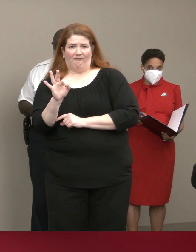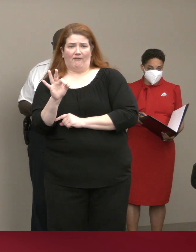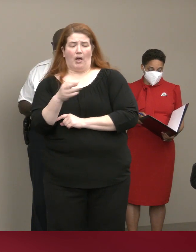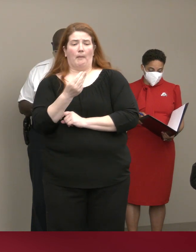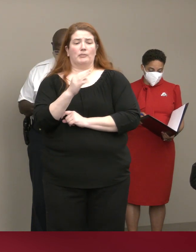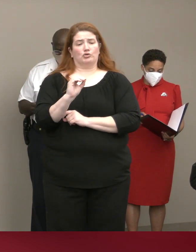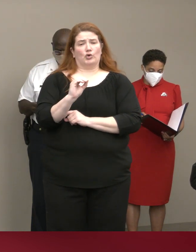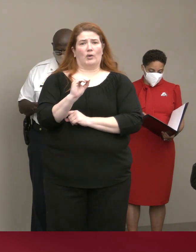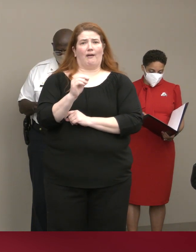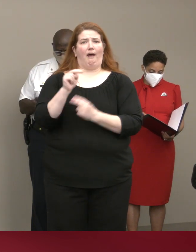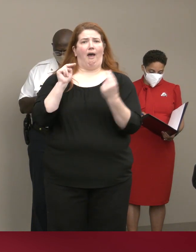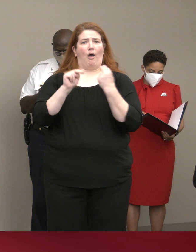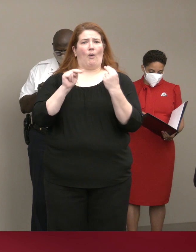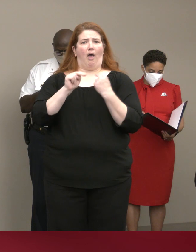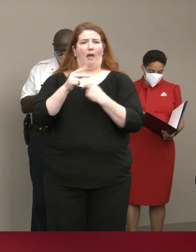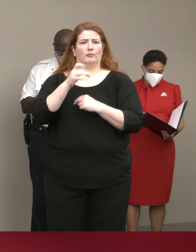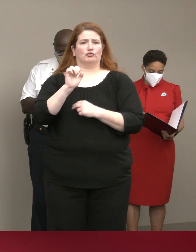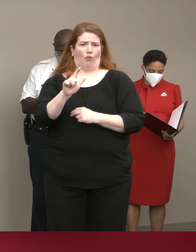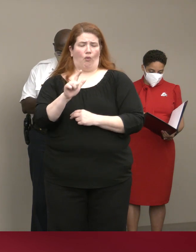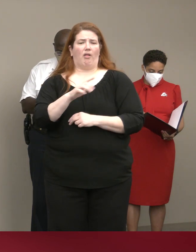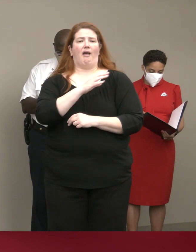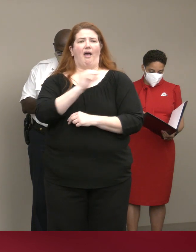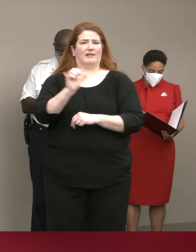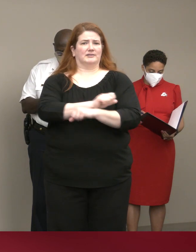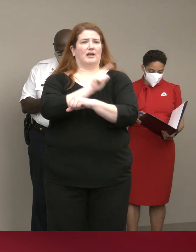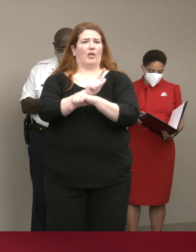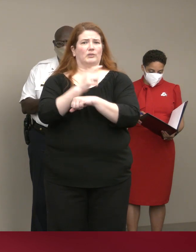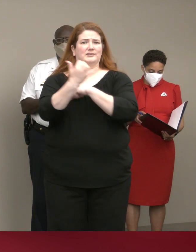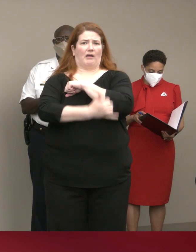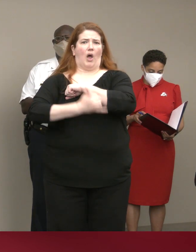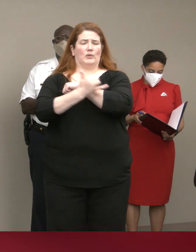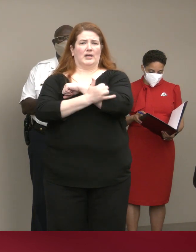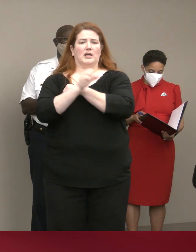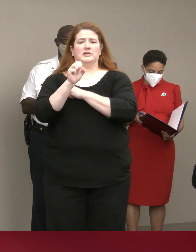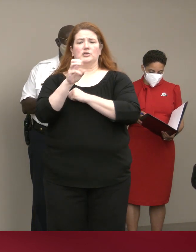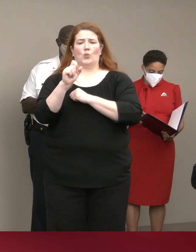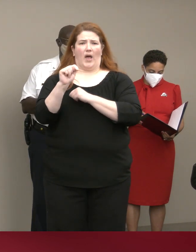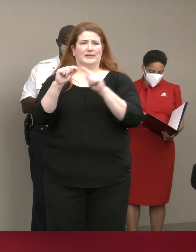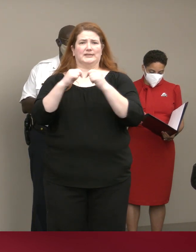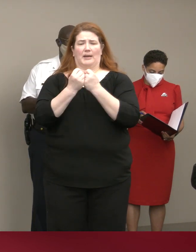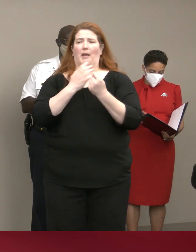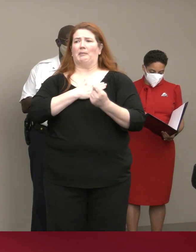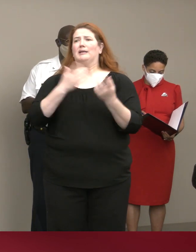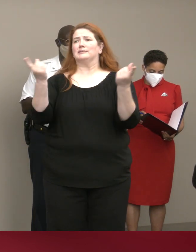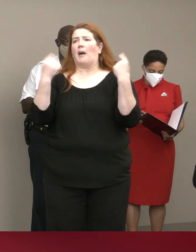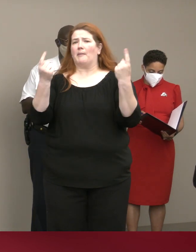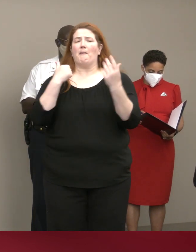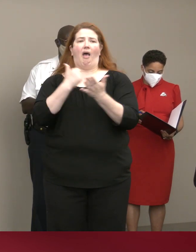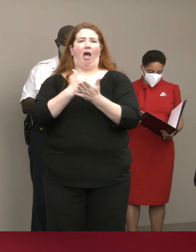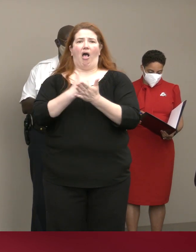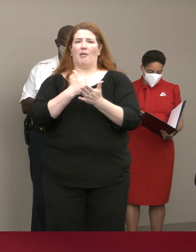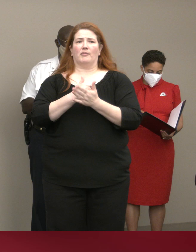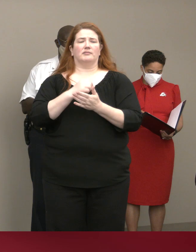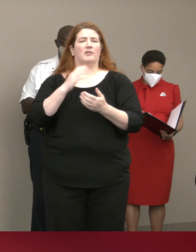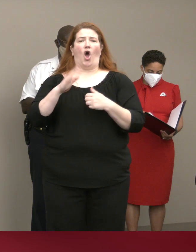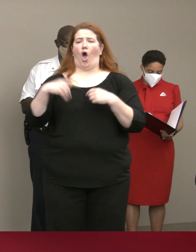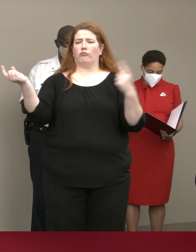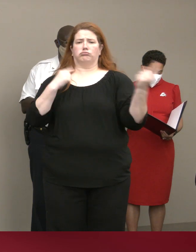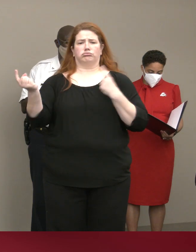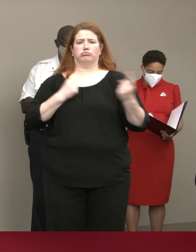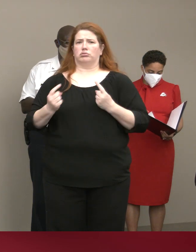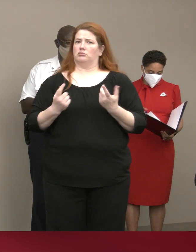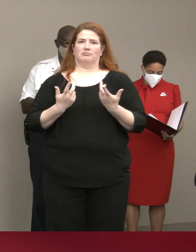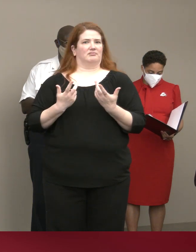the Missouri Highway Patrol, and the St. Louis County SWAT team. All arrived within 30